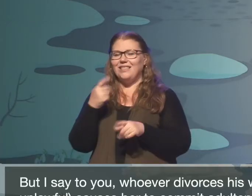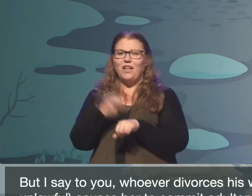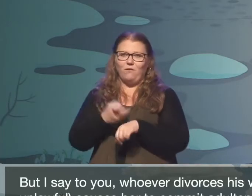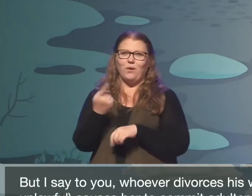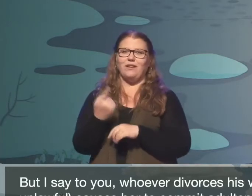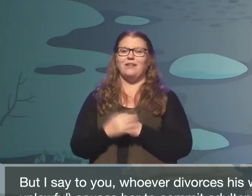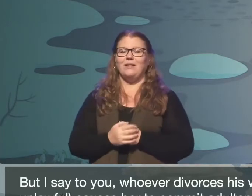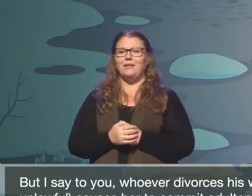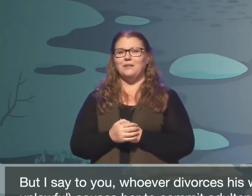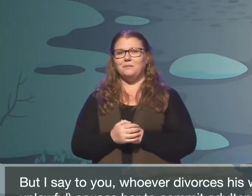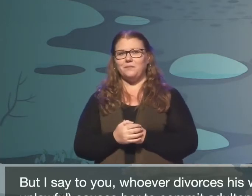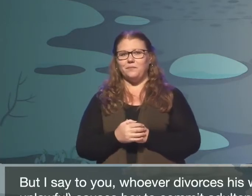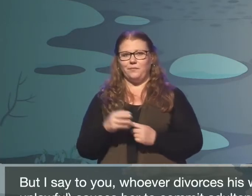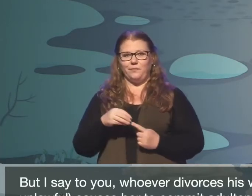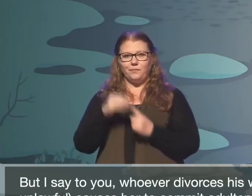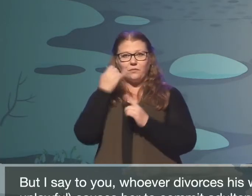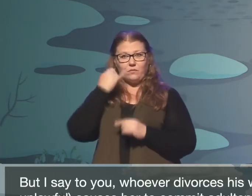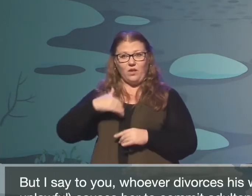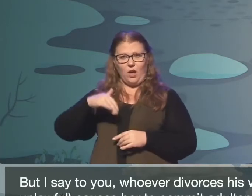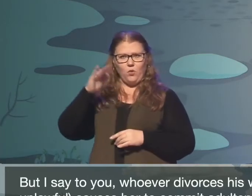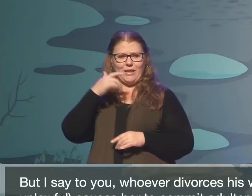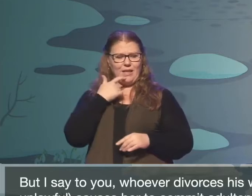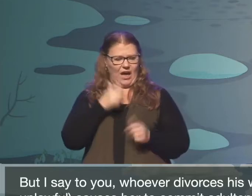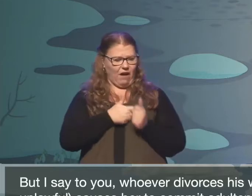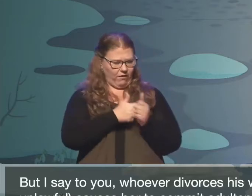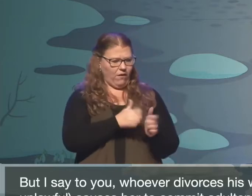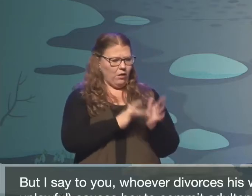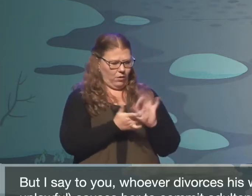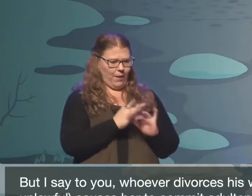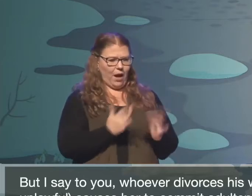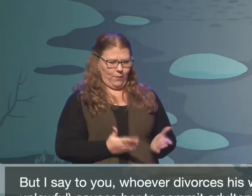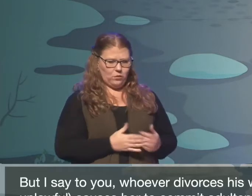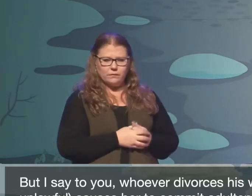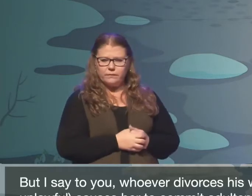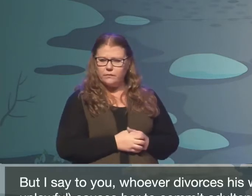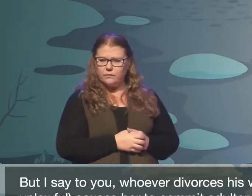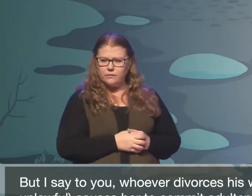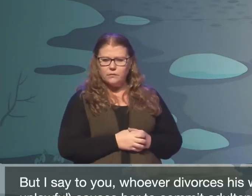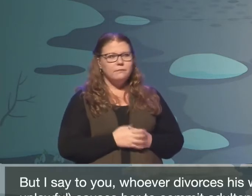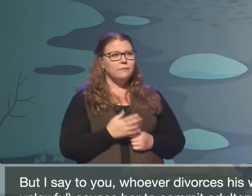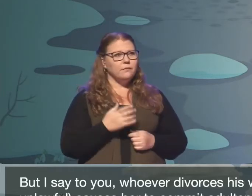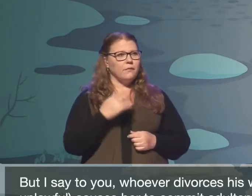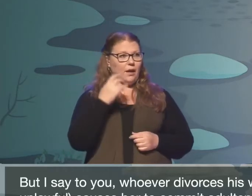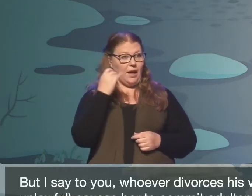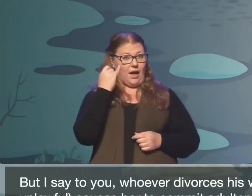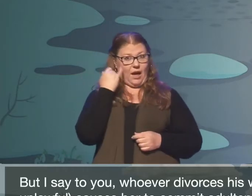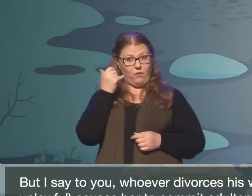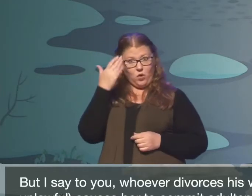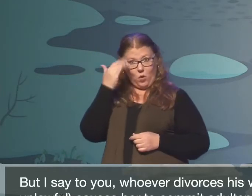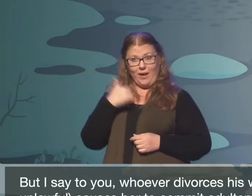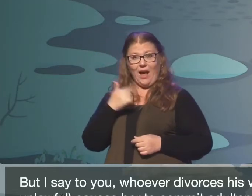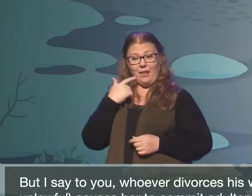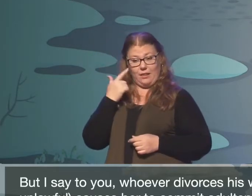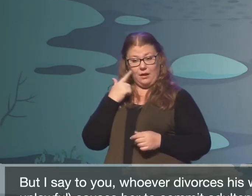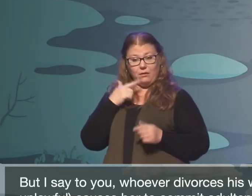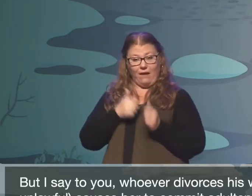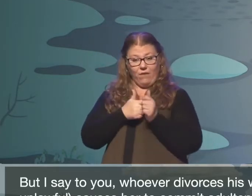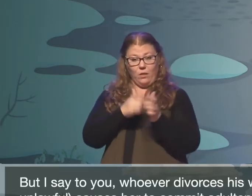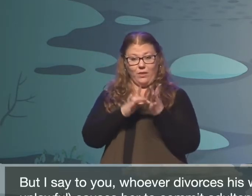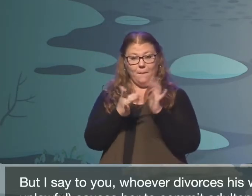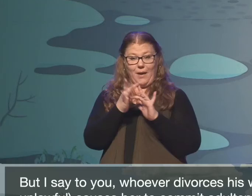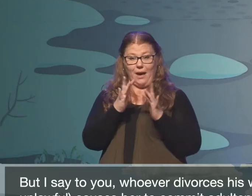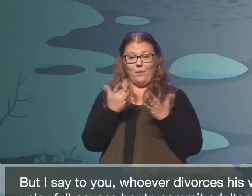one, especially if you've been raised to say, oh, I have to follow the Bible. And if you know anything about me, you know I think following the Bible can